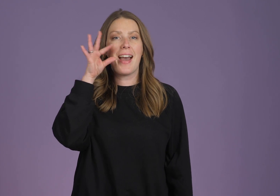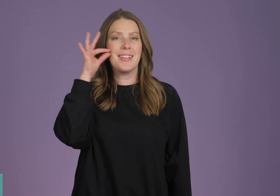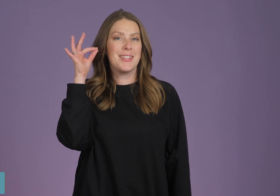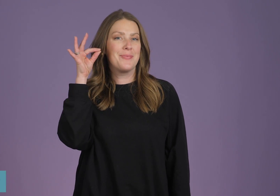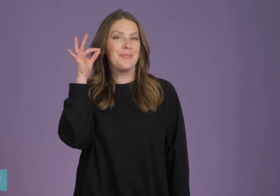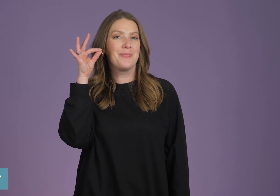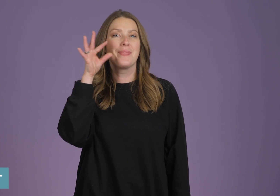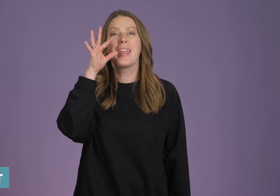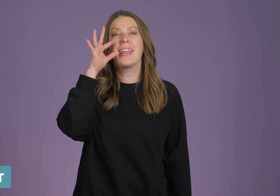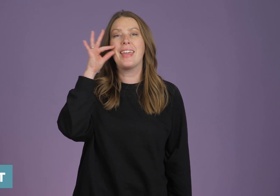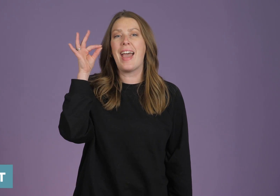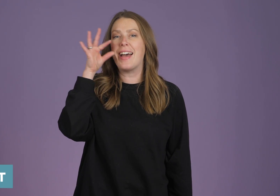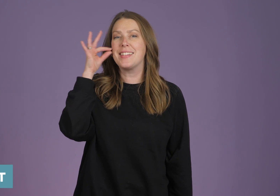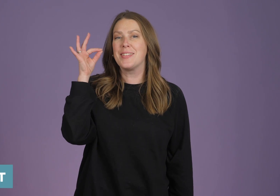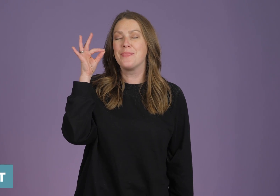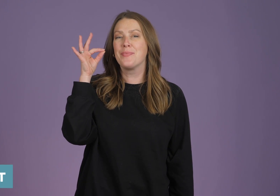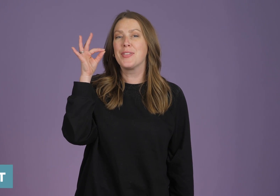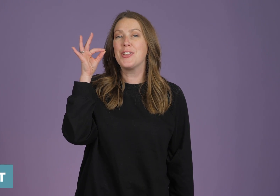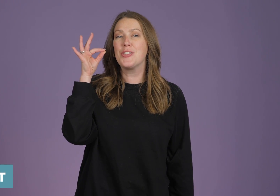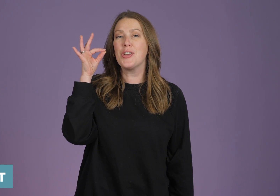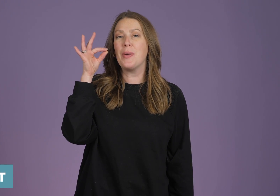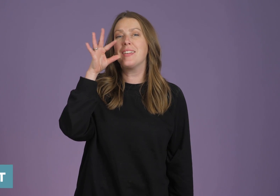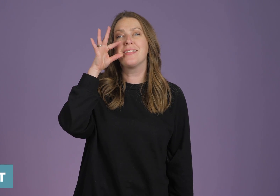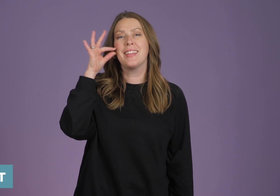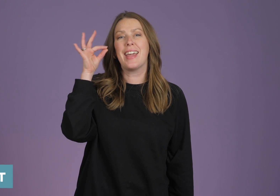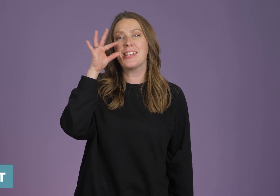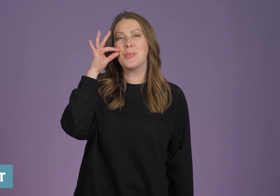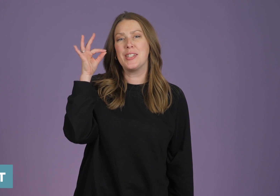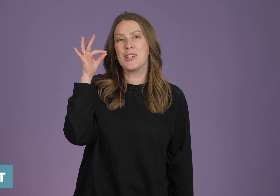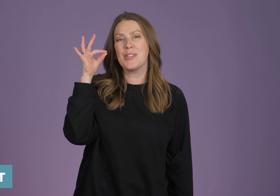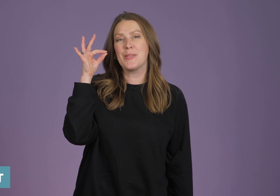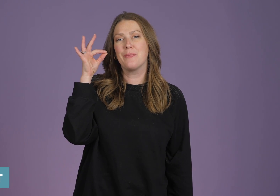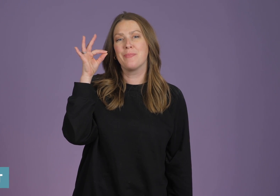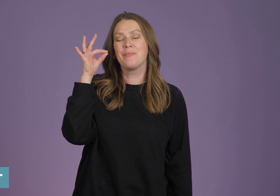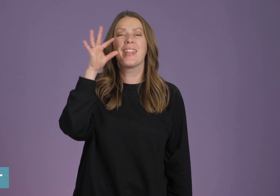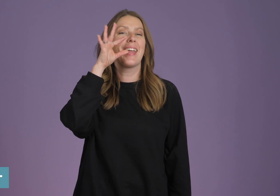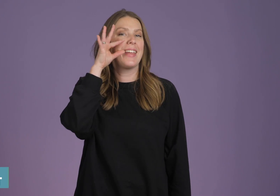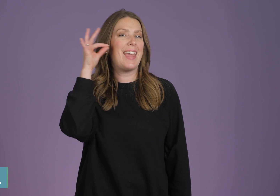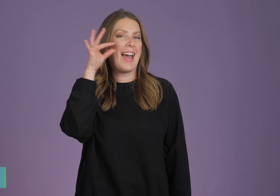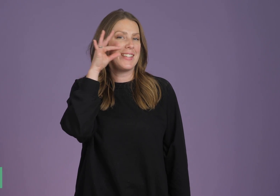Cat. Cat. You're showing the cat's whiskers. Cat.